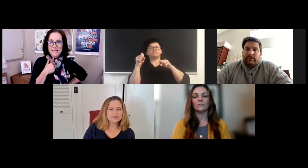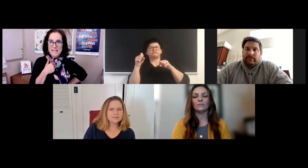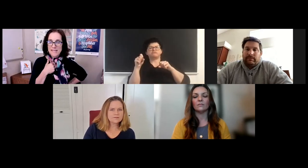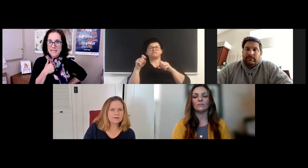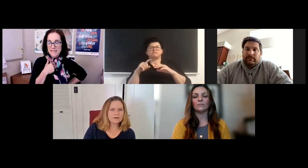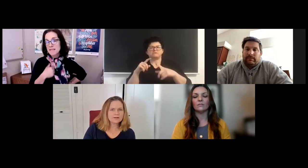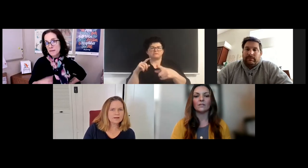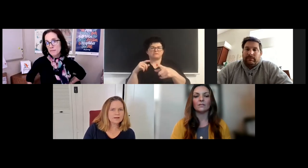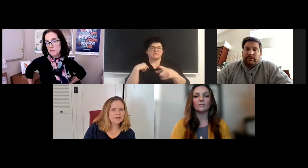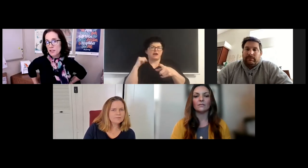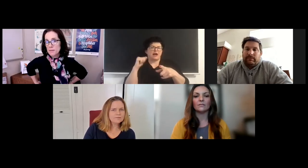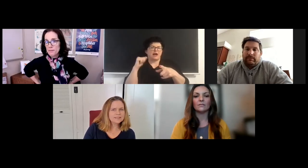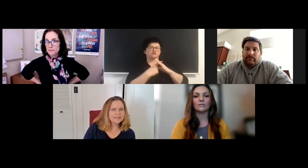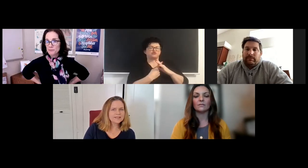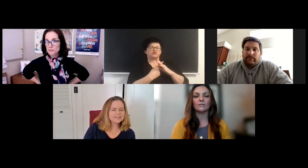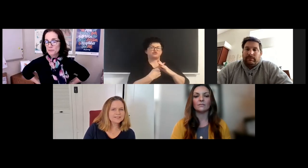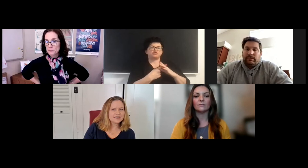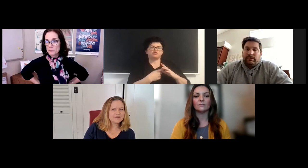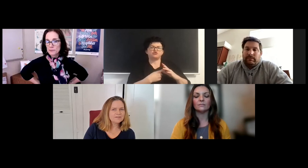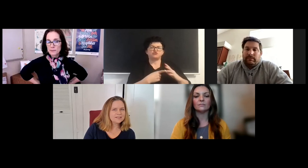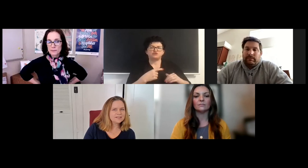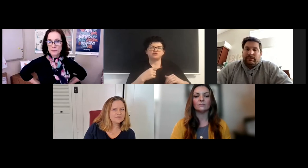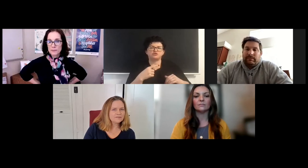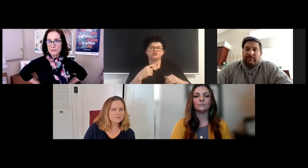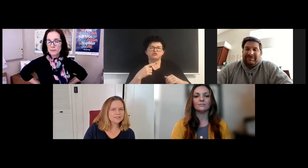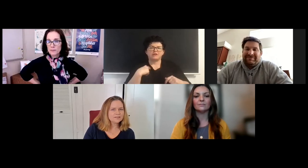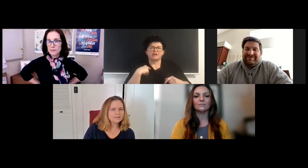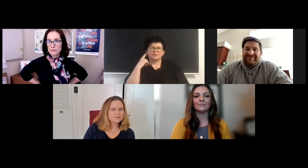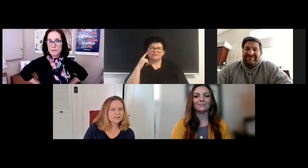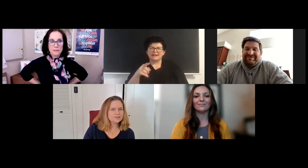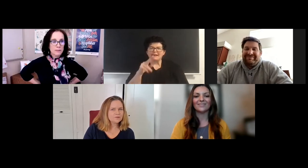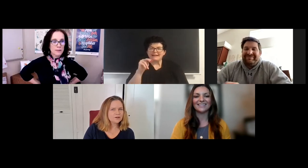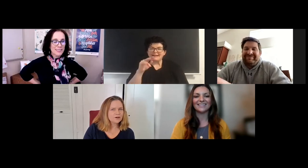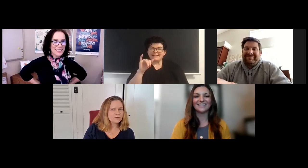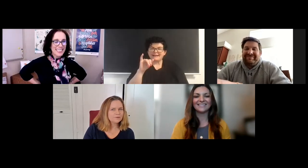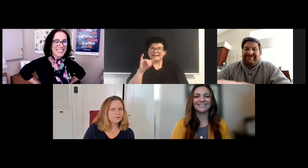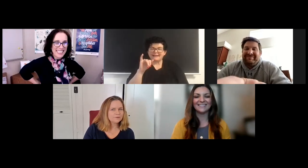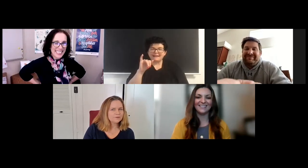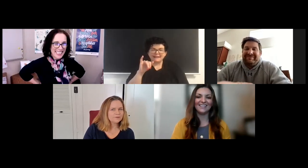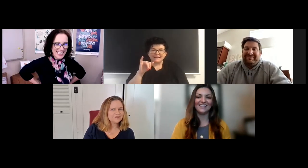I can start that one. I'm keep looking to see, like, if Nikki's unfrozen. Nikki, do you want to go?